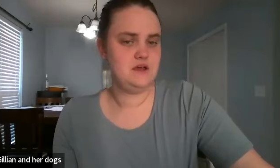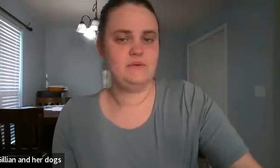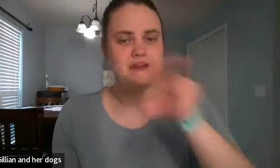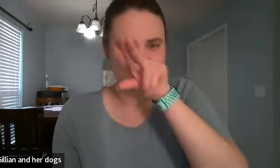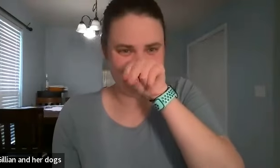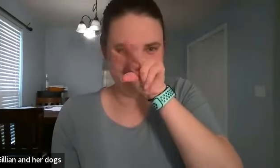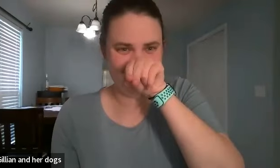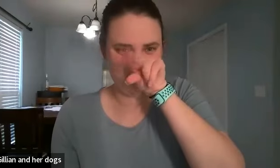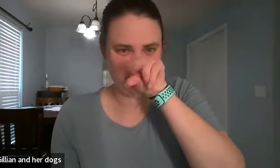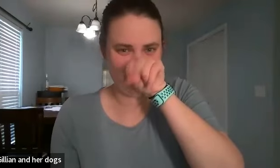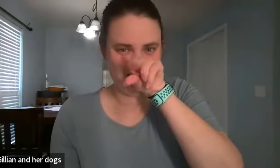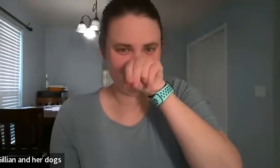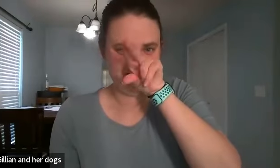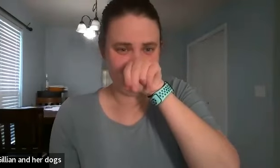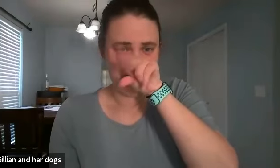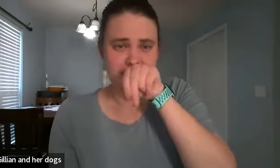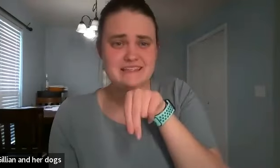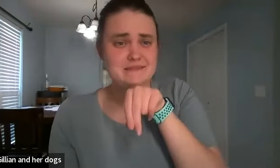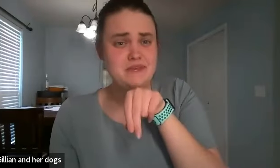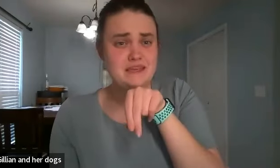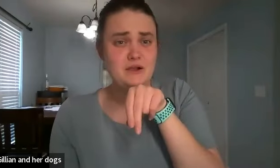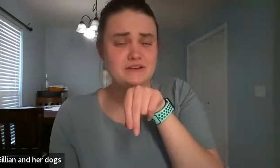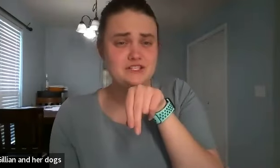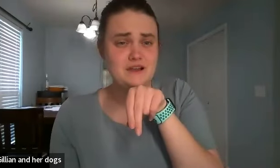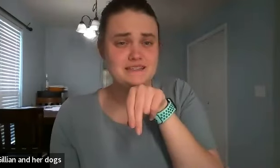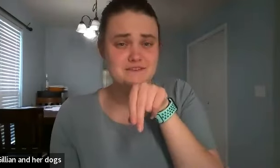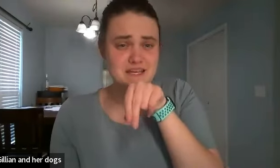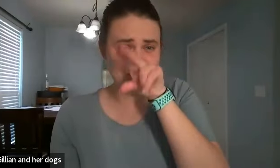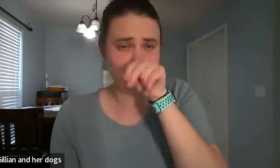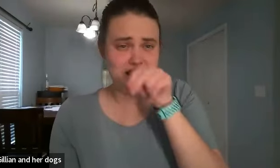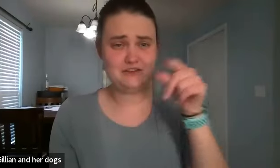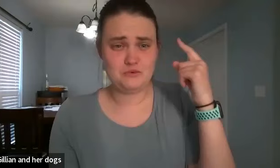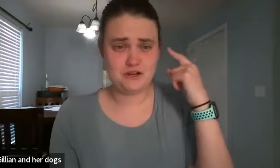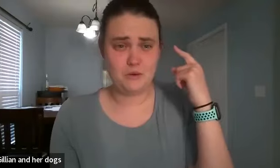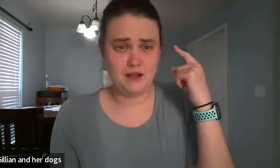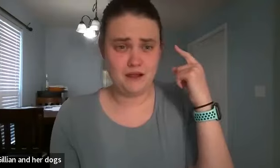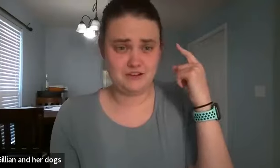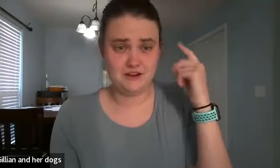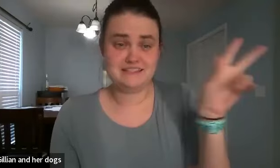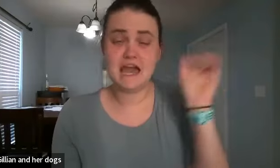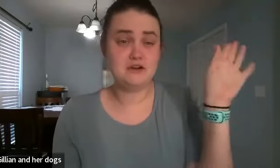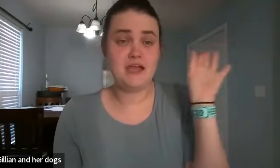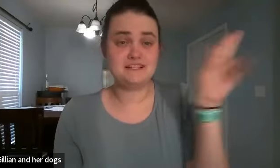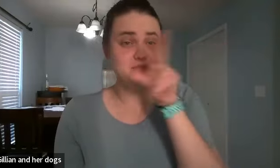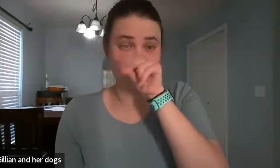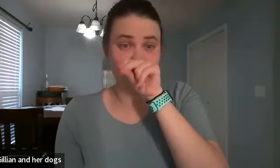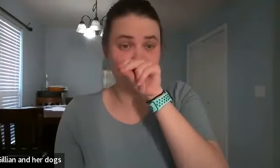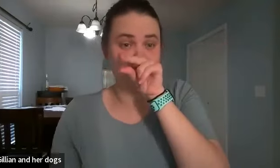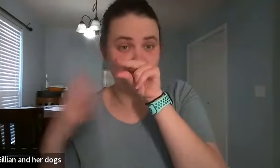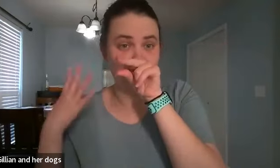We had our duck, yeah, with our bill. Is it me, or do you guys, every time you do that, hear the word quack, quack in your head? Because I don't know, every time I do it, I hear quack, quack,